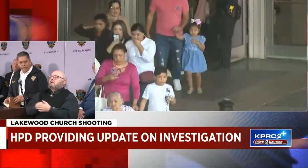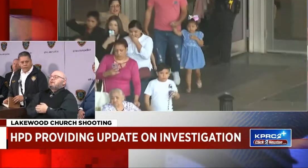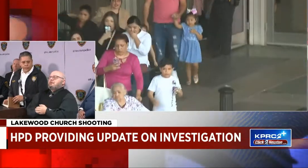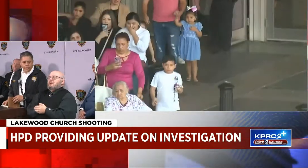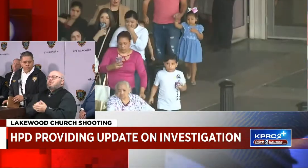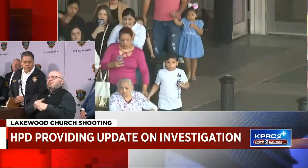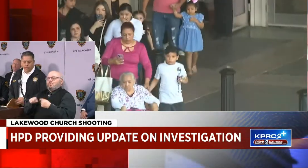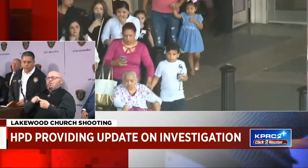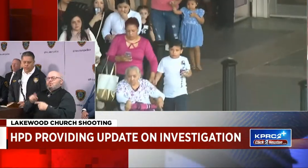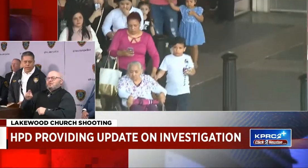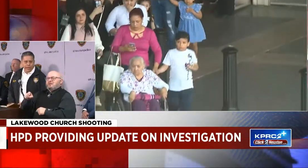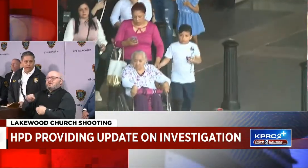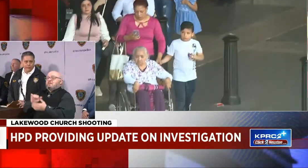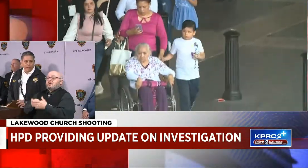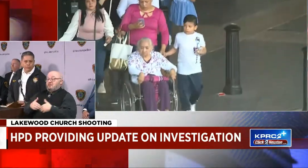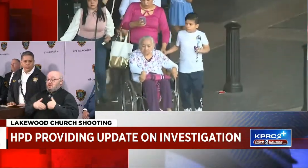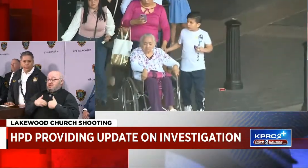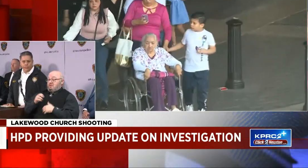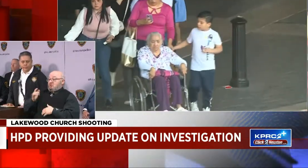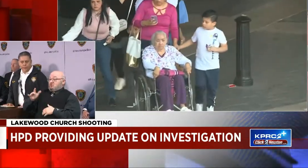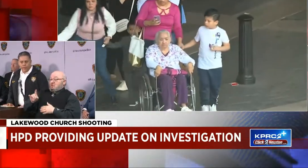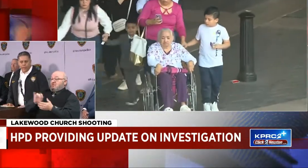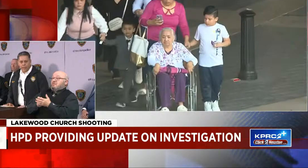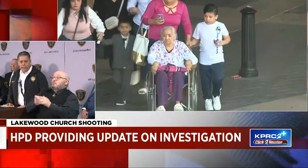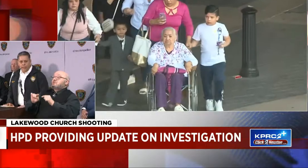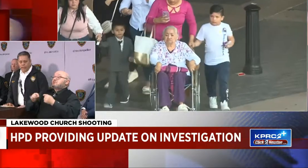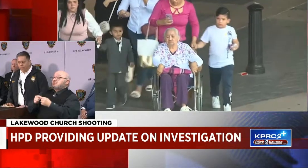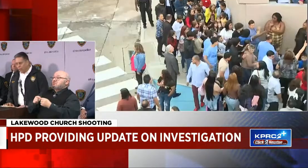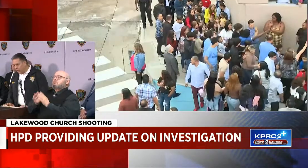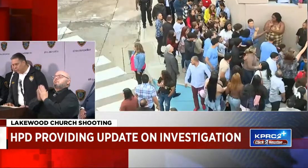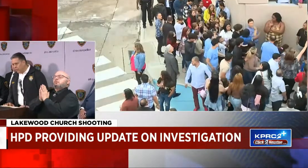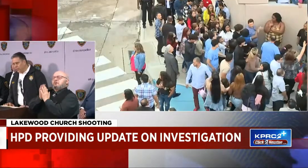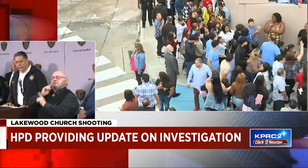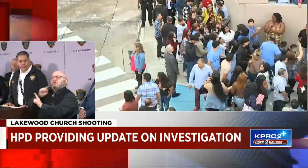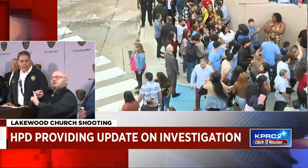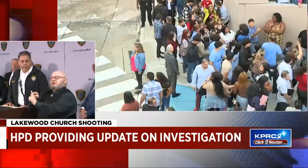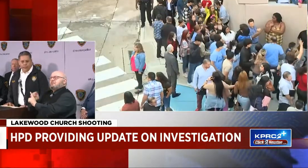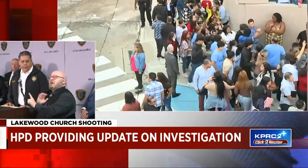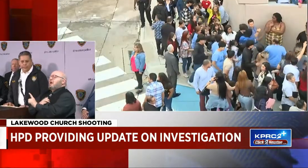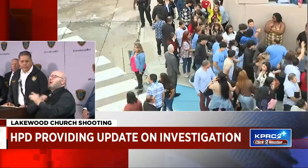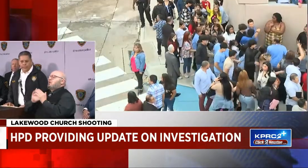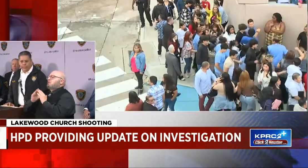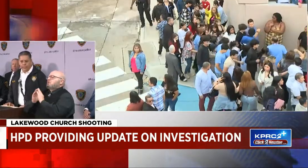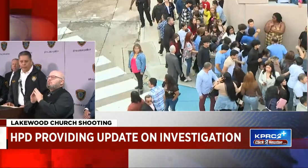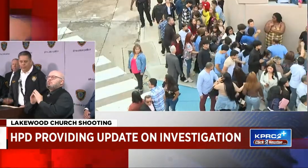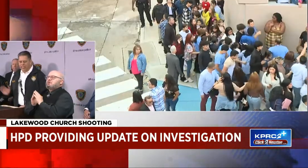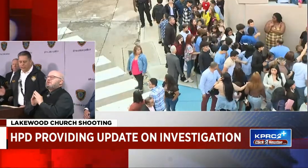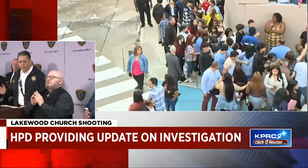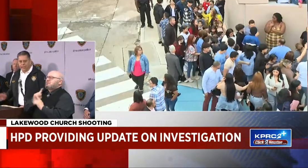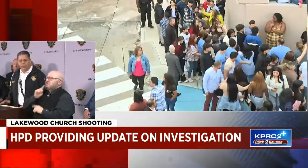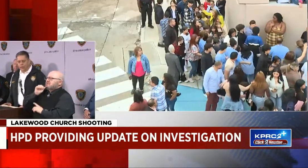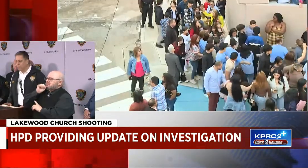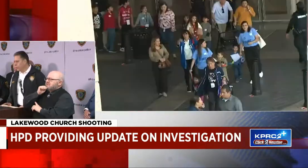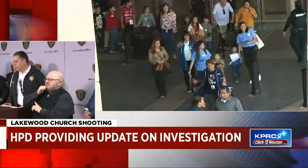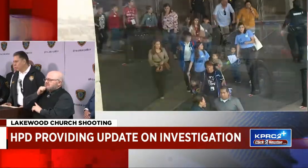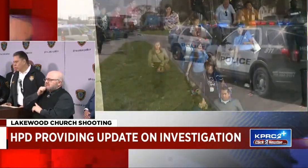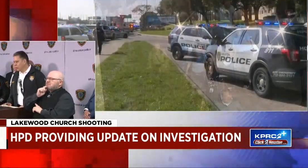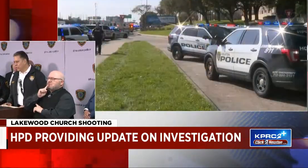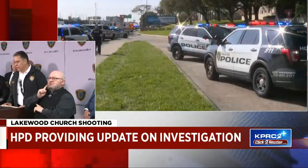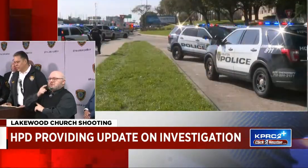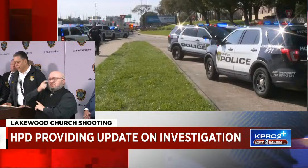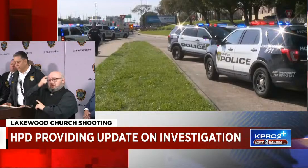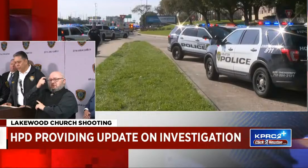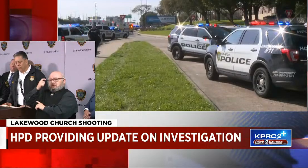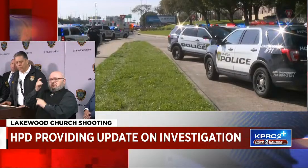our prayers to the young child that was injured, our community, that is suffering, and it's traumatic for our community as well when